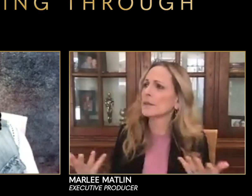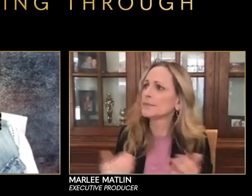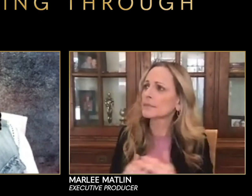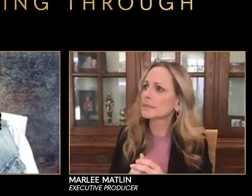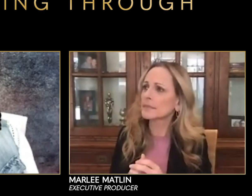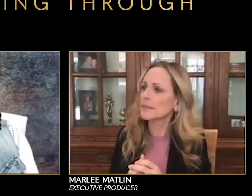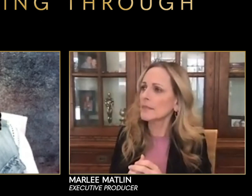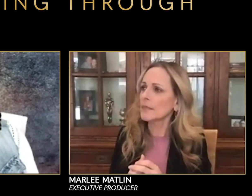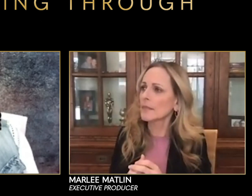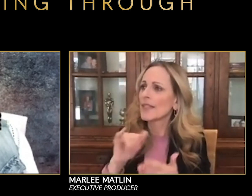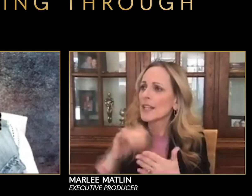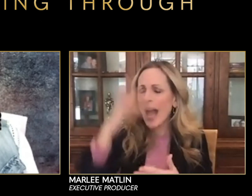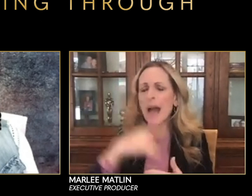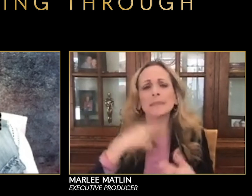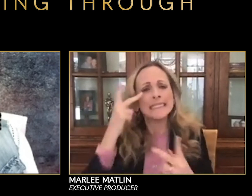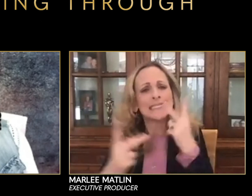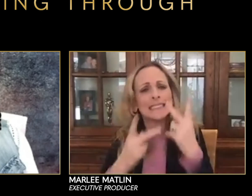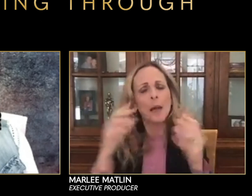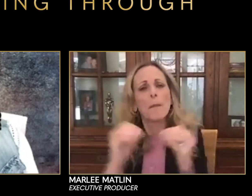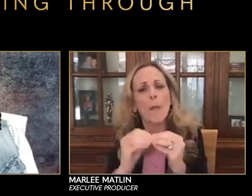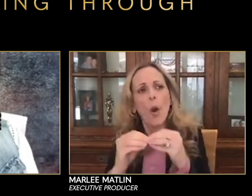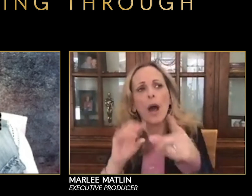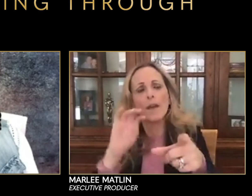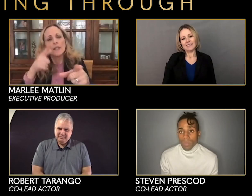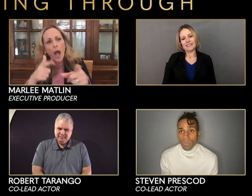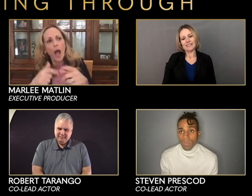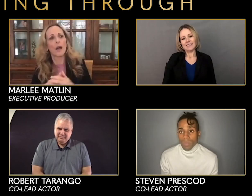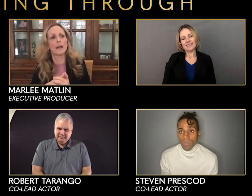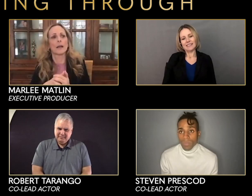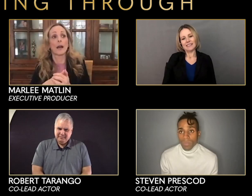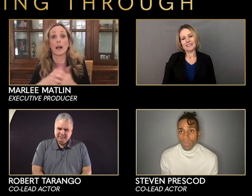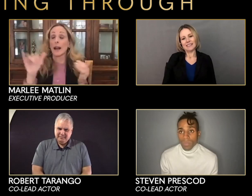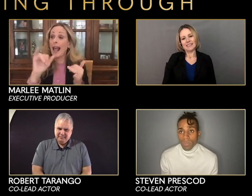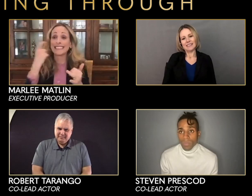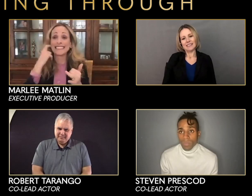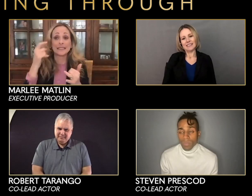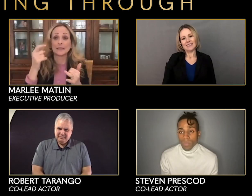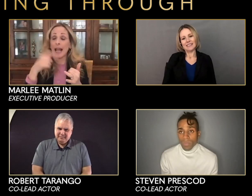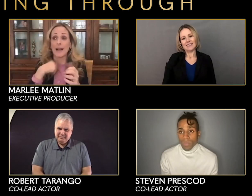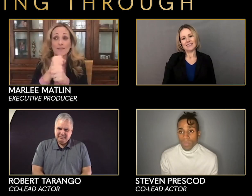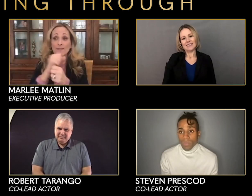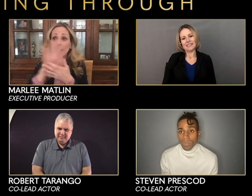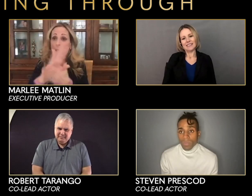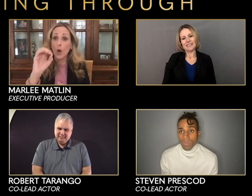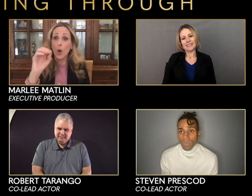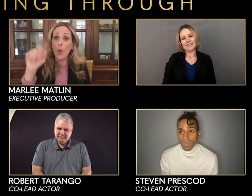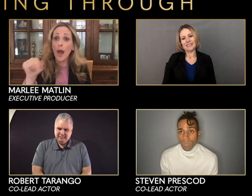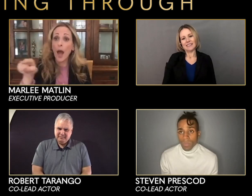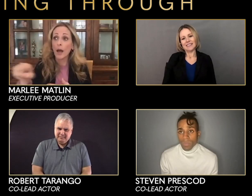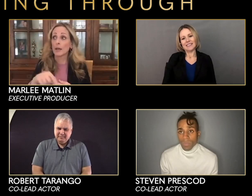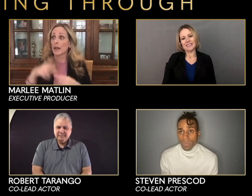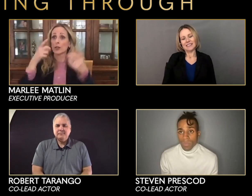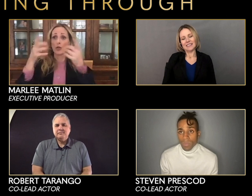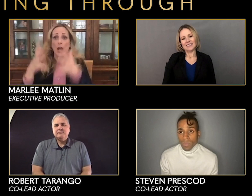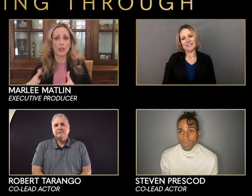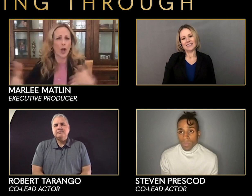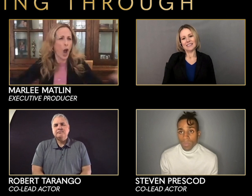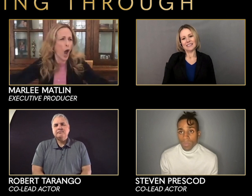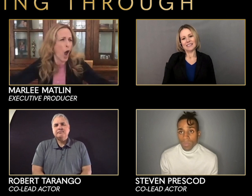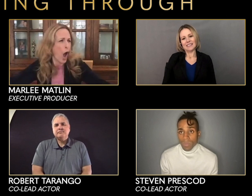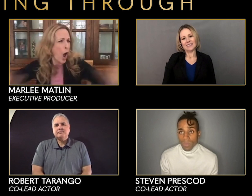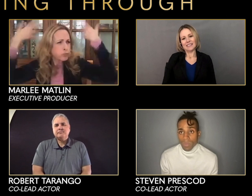is it that we have to shut the door just because you're different? I'm seeing more and more people like Doug, like the film that I just did,